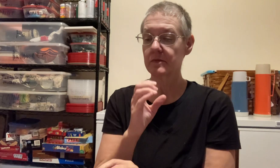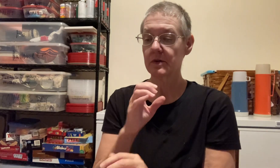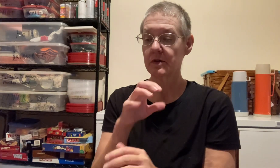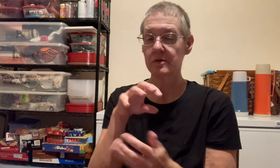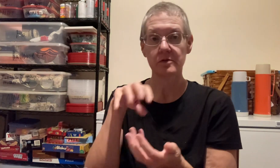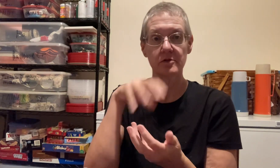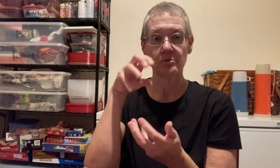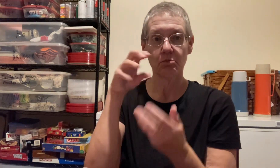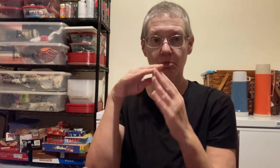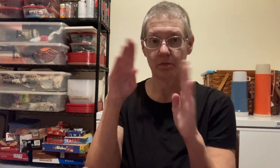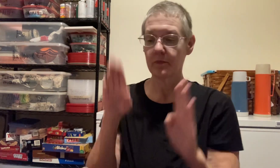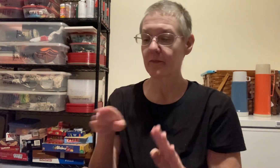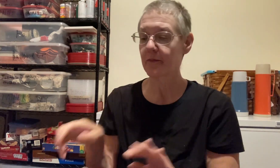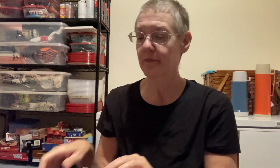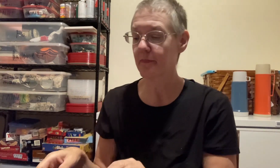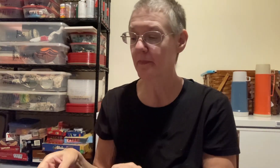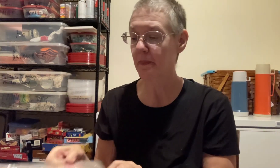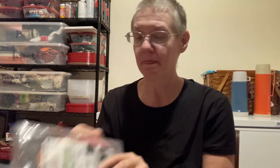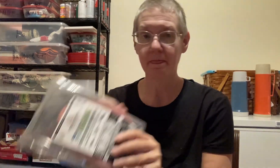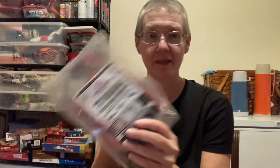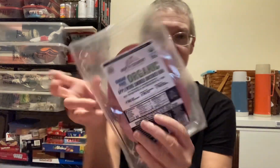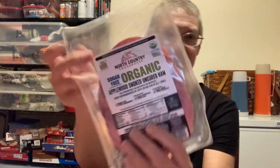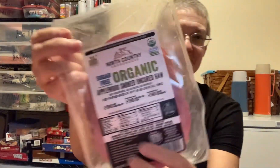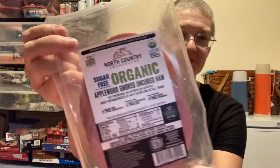North Carolina Smokehouse.